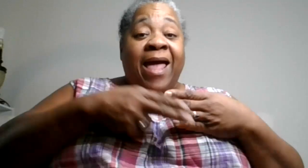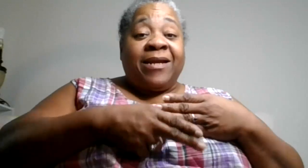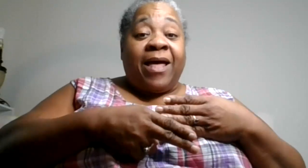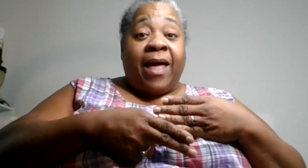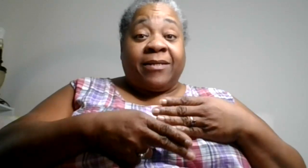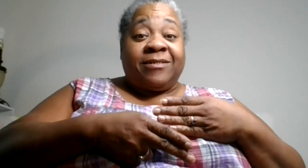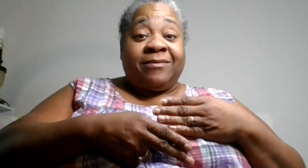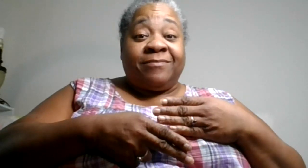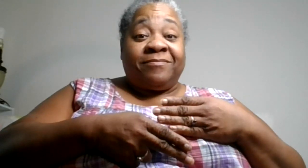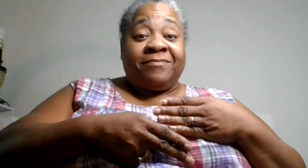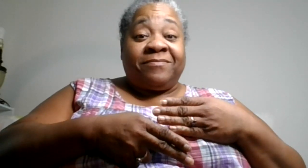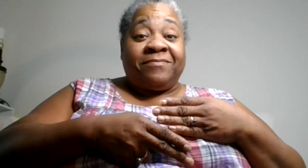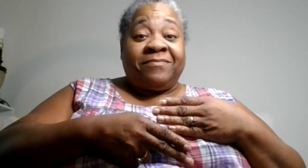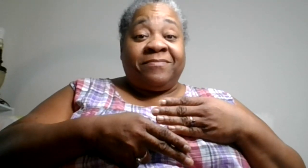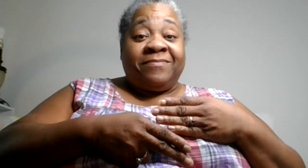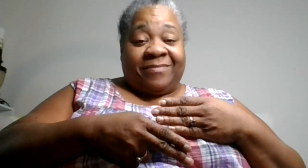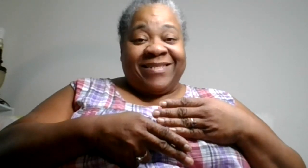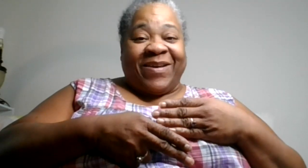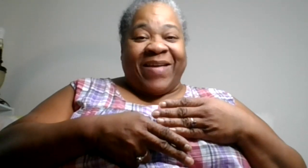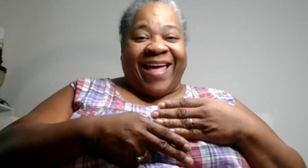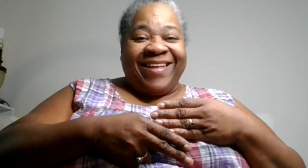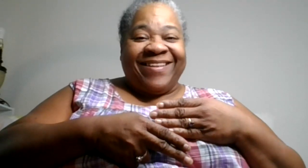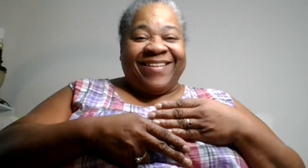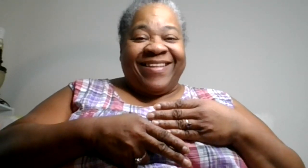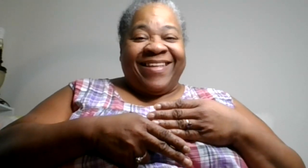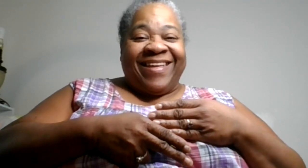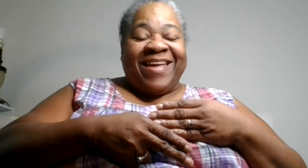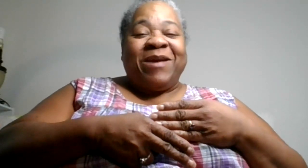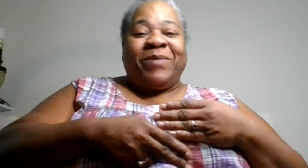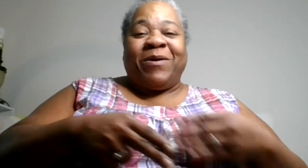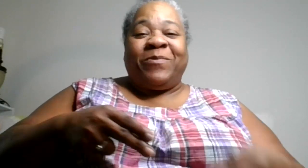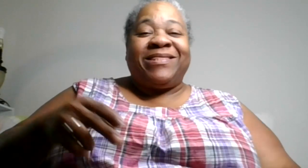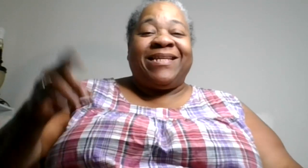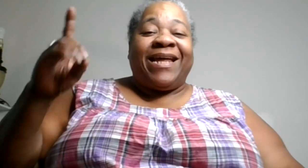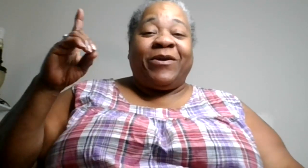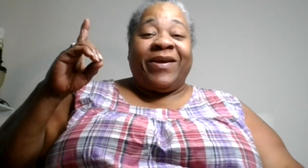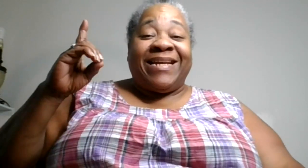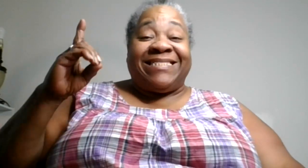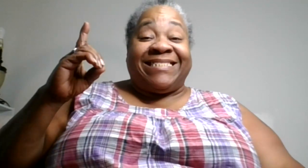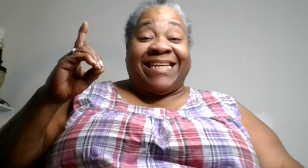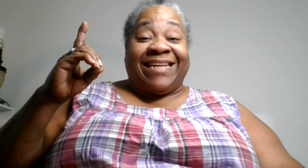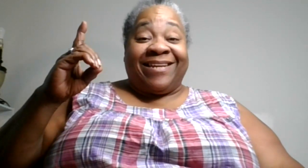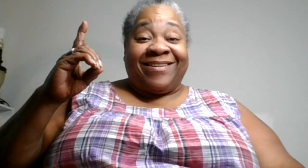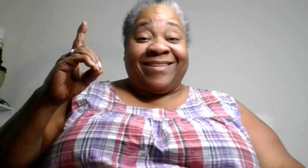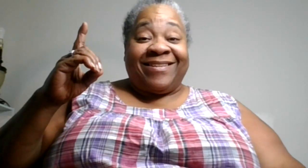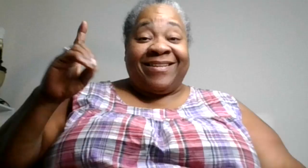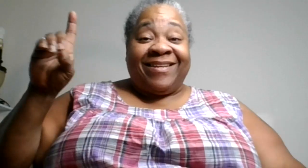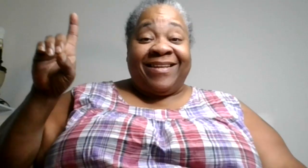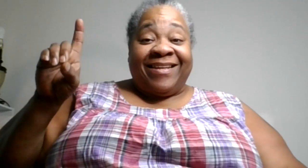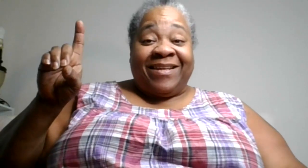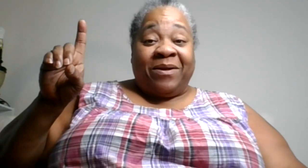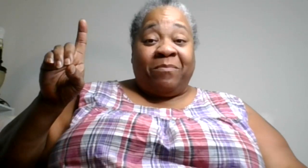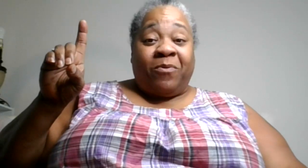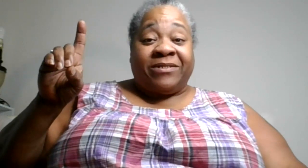And cut. Okay? Here we go with the letter D. Pointer